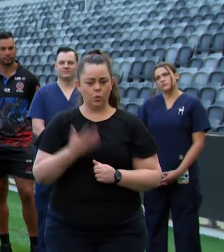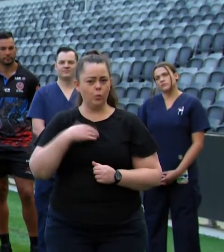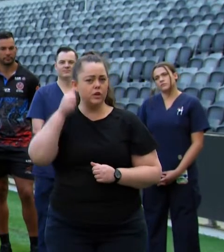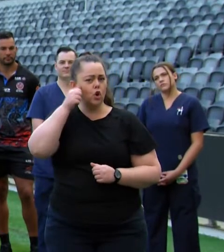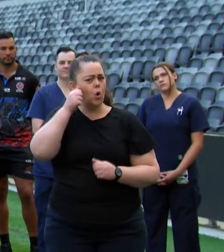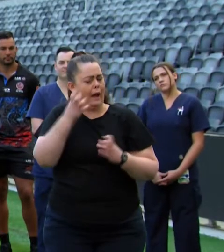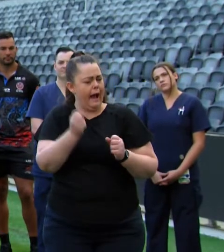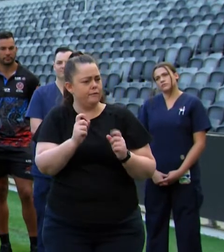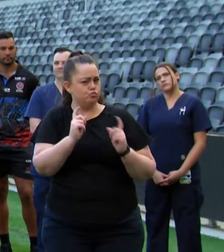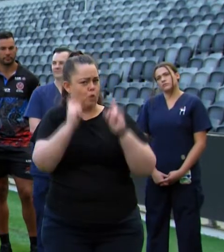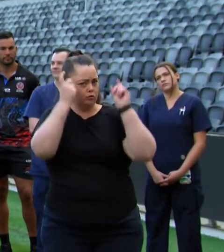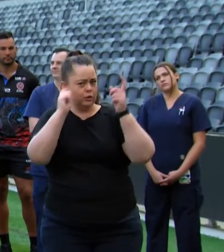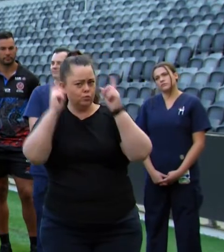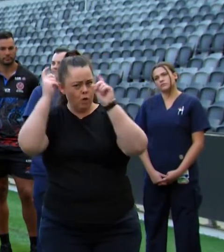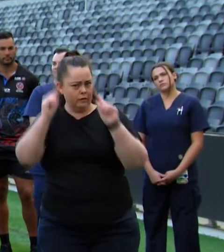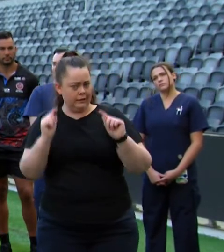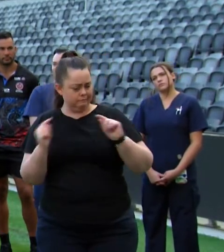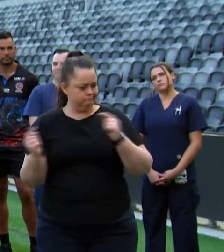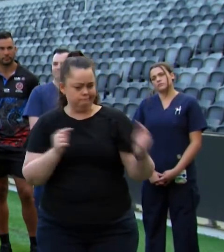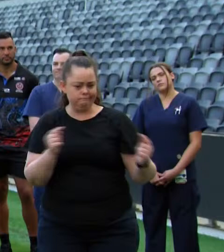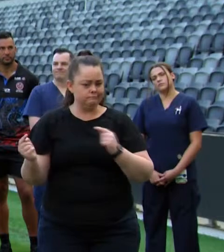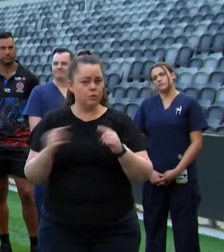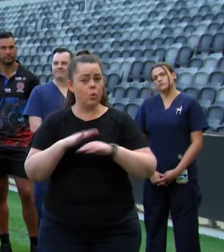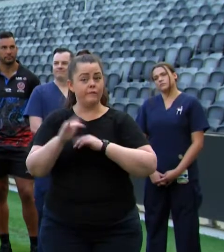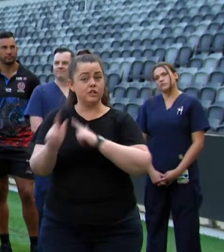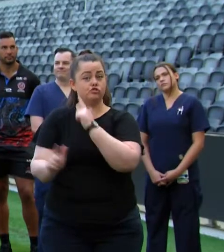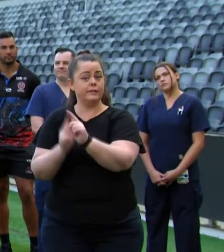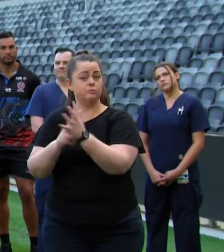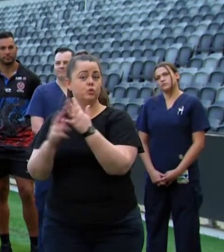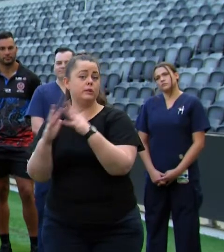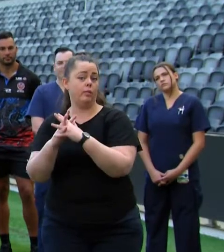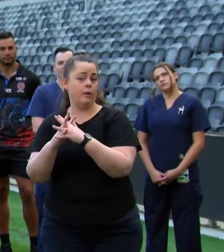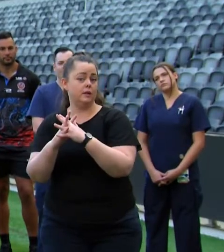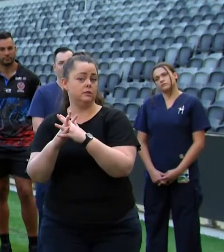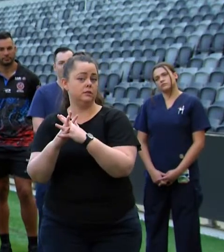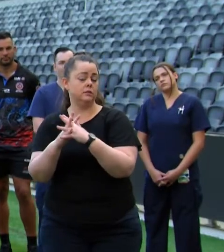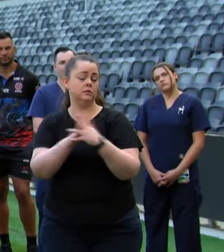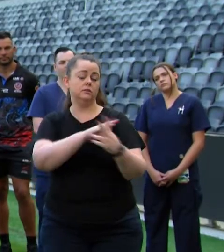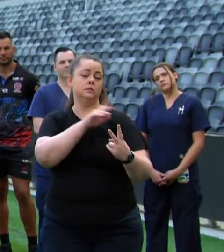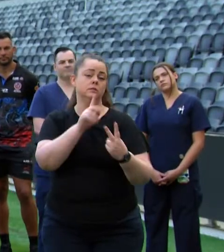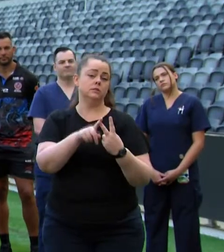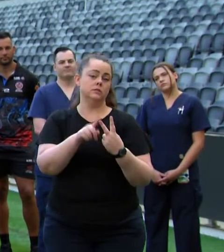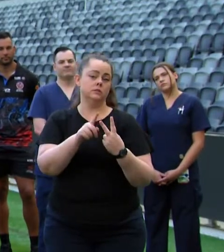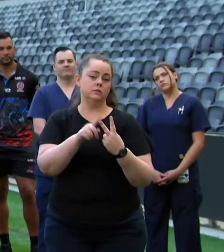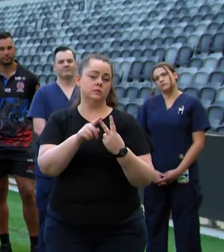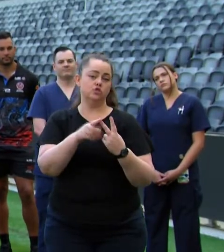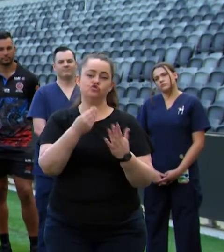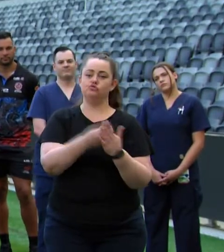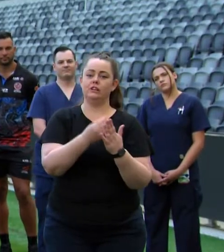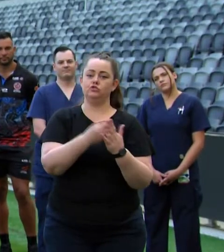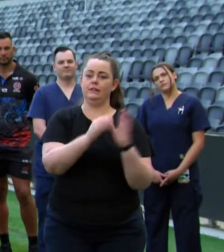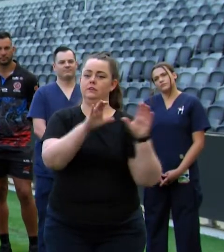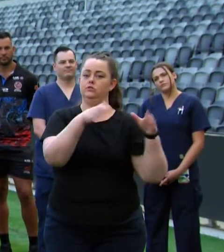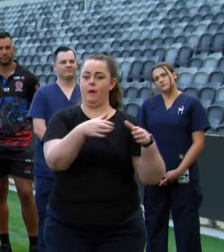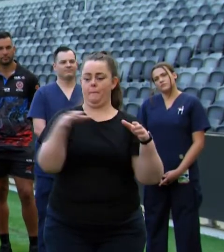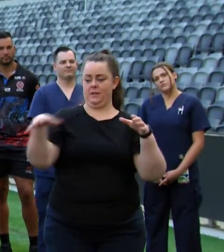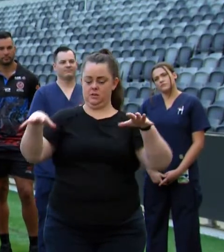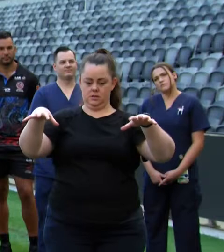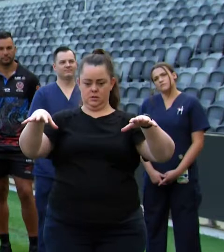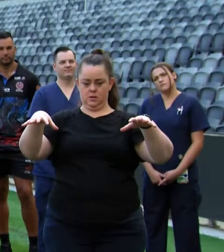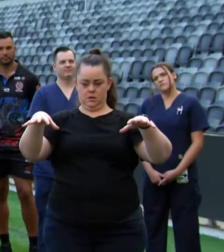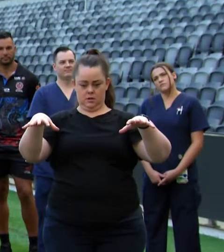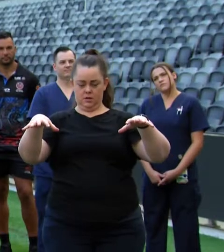and difference of opinions between Transport for New South Wales and Treasury in reaching that